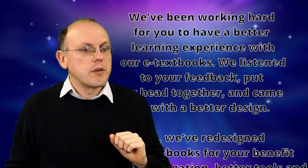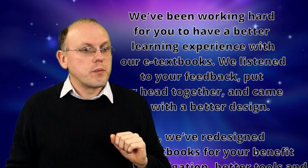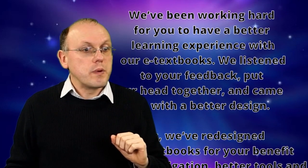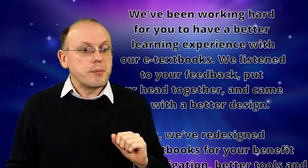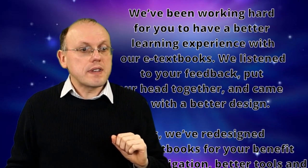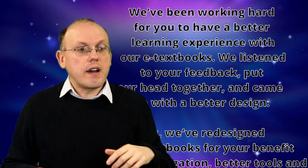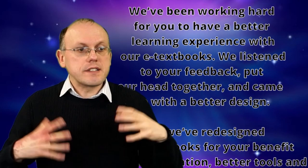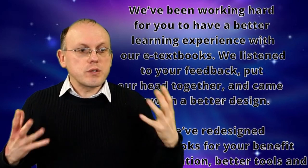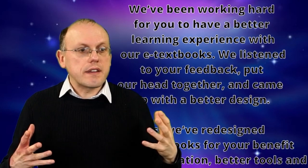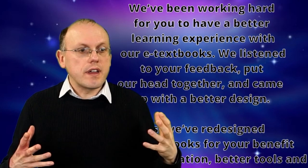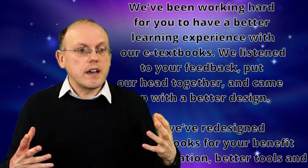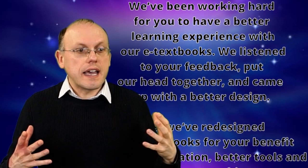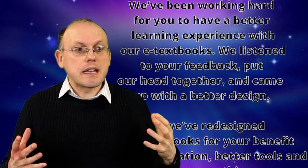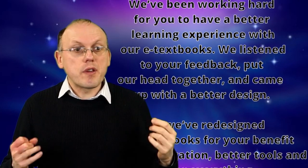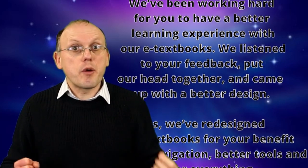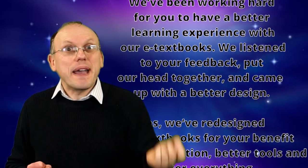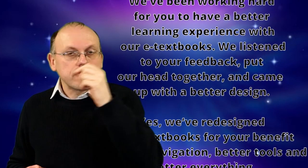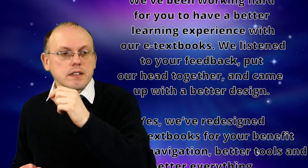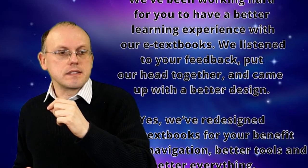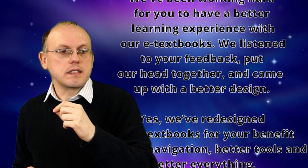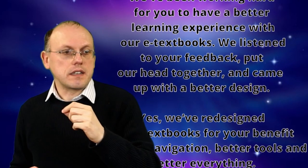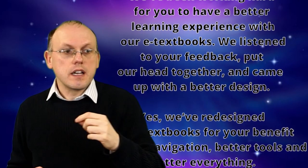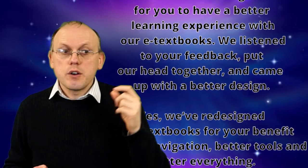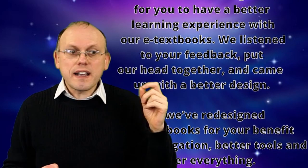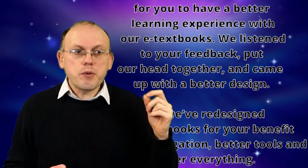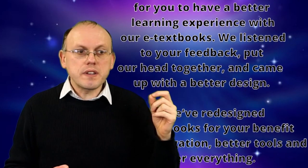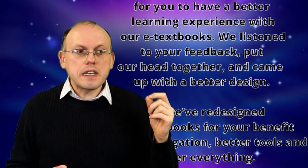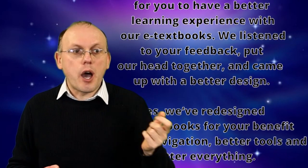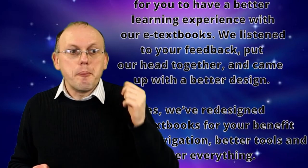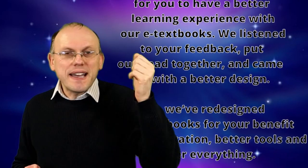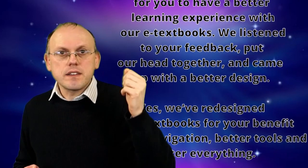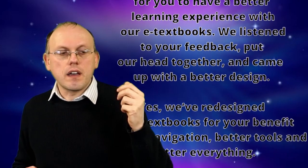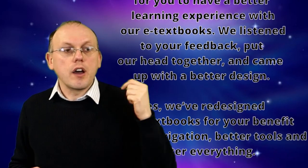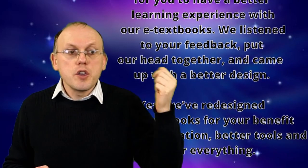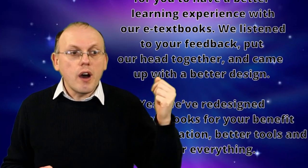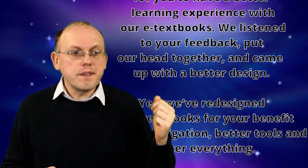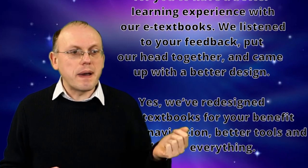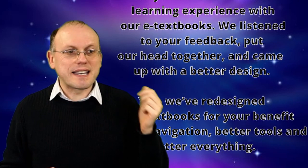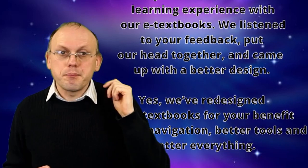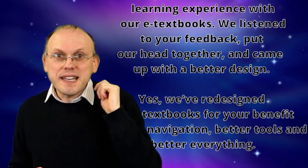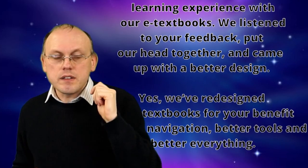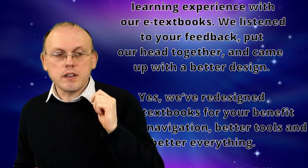We put our heads together and come with a better design. Look at the wording here, better, your feedback, better